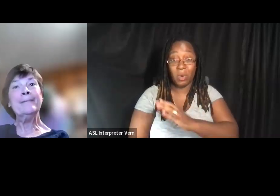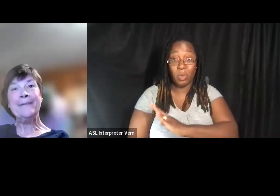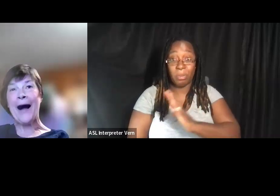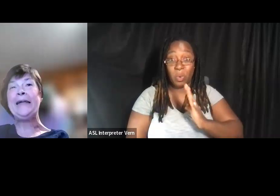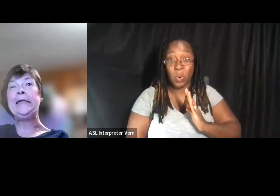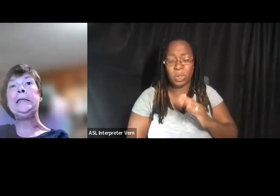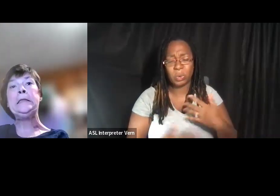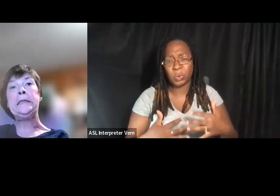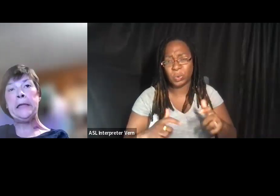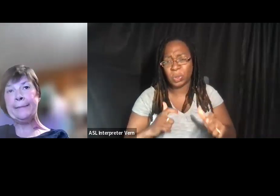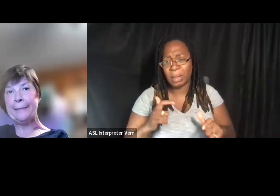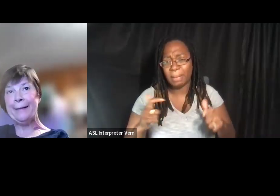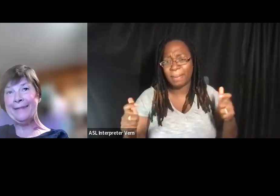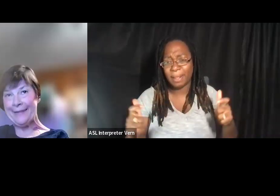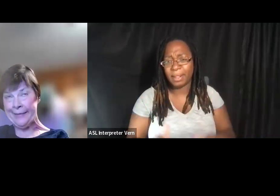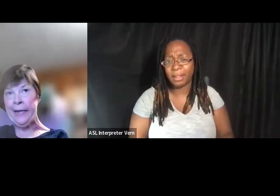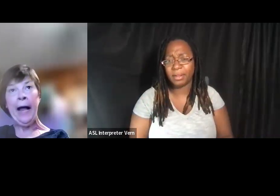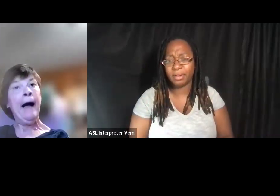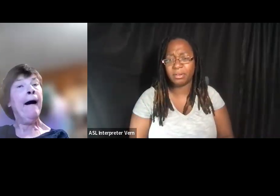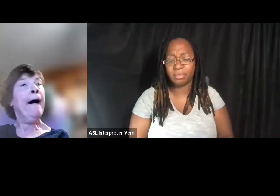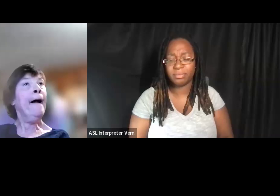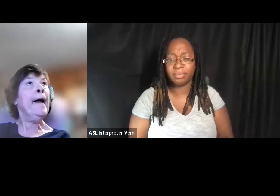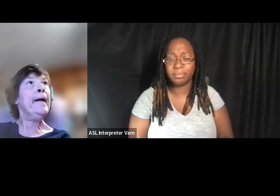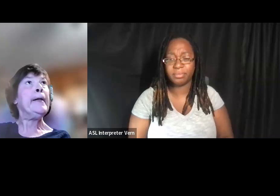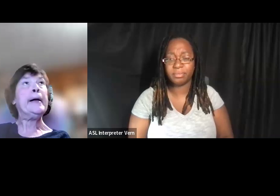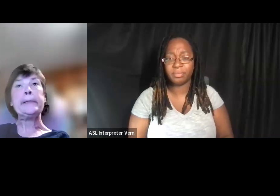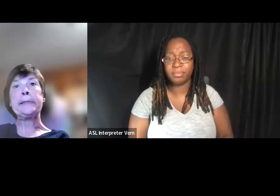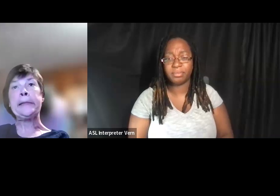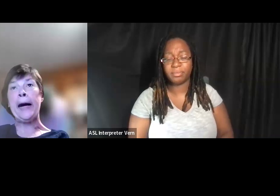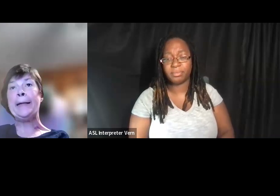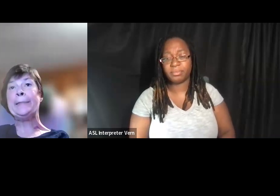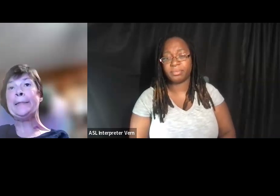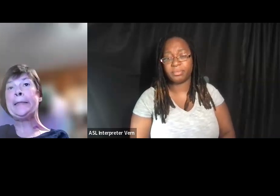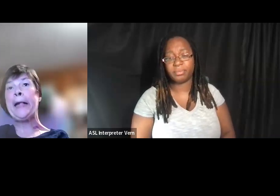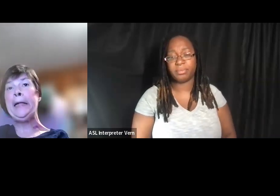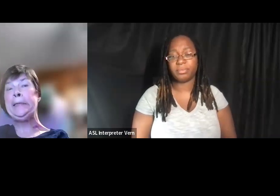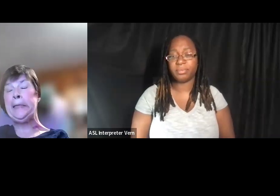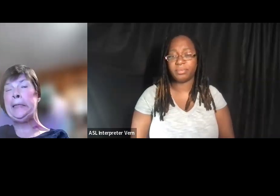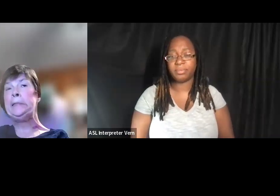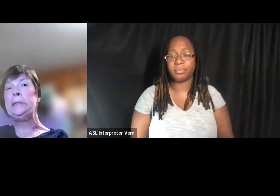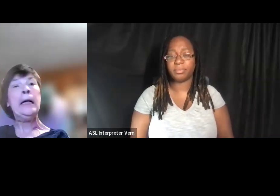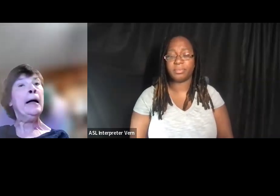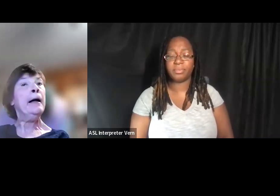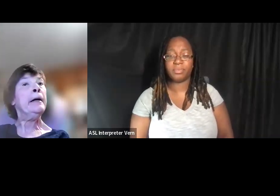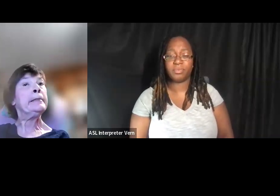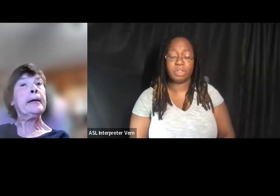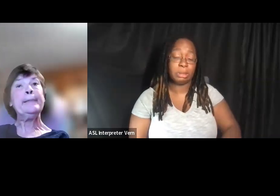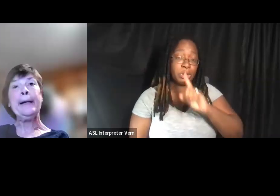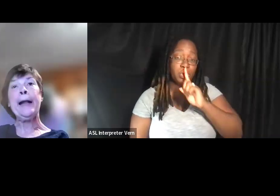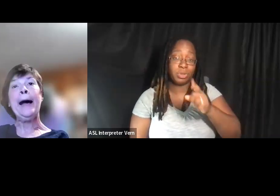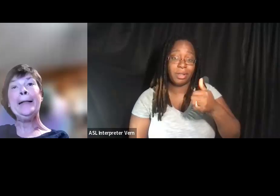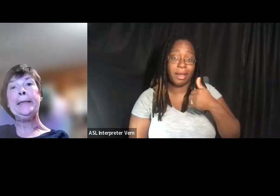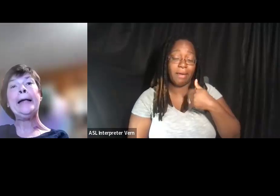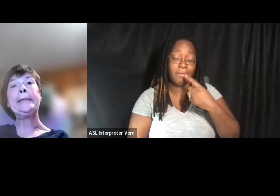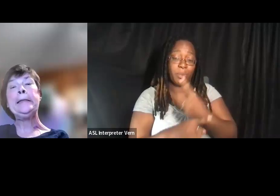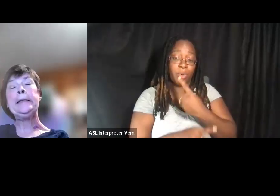So finding someone with the qualifications to